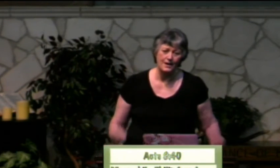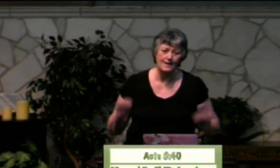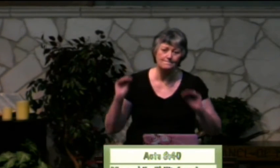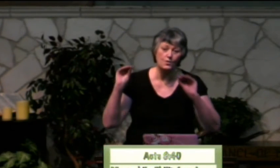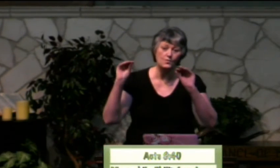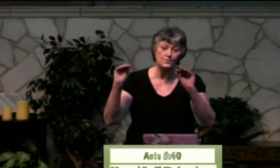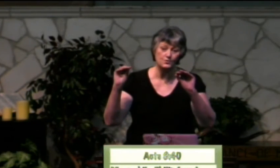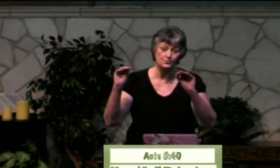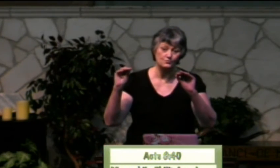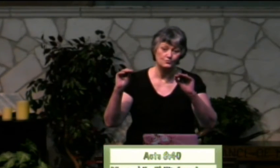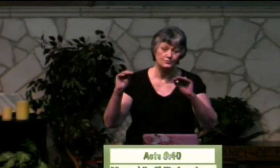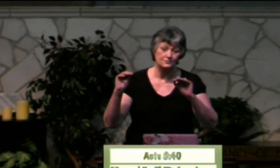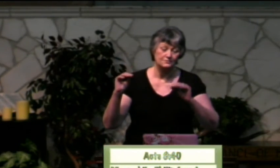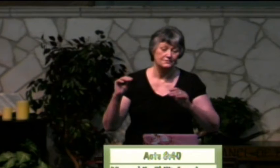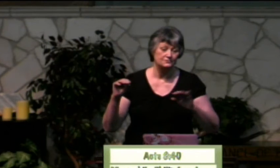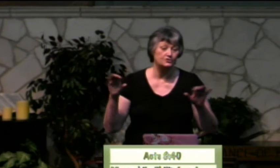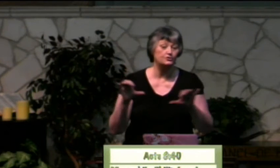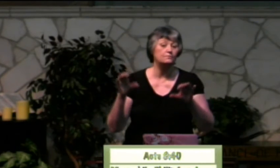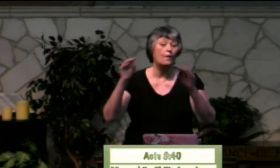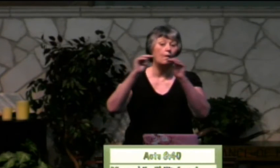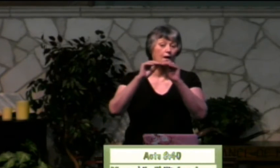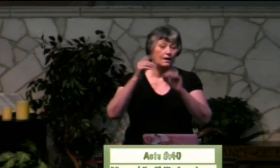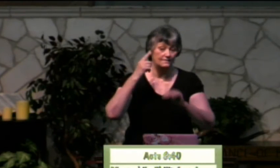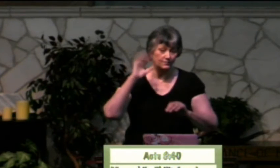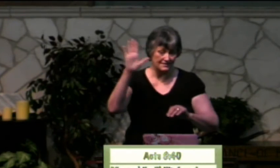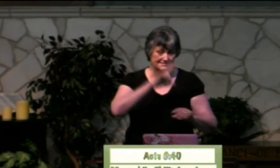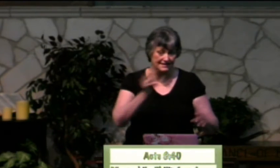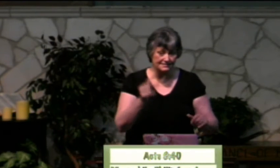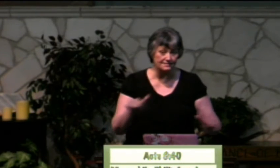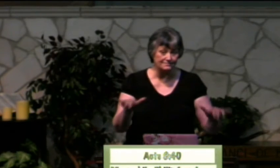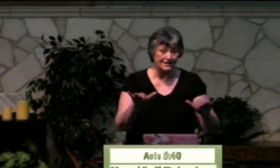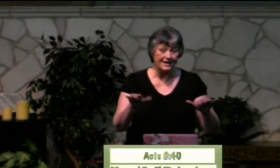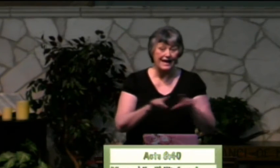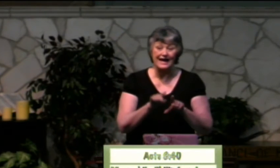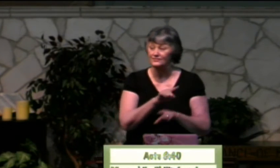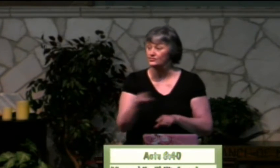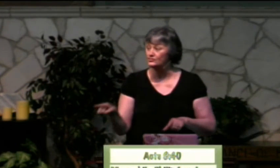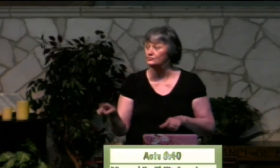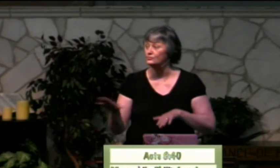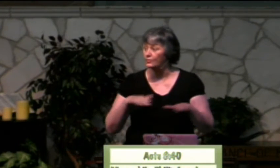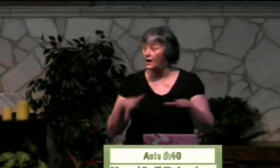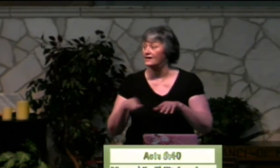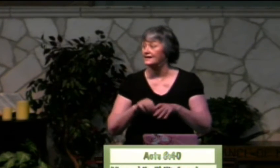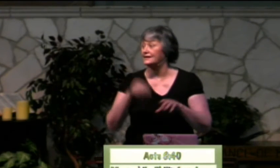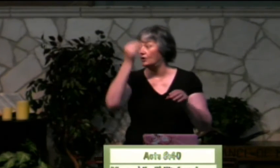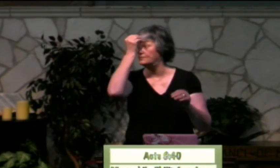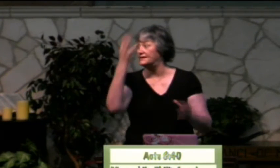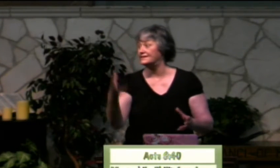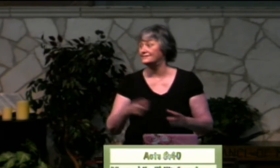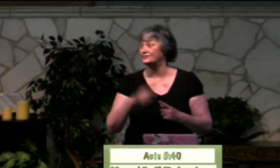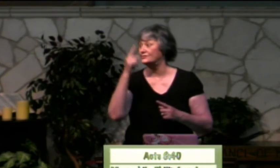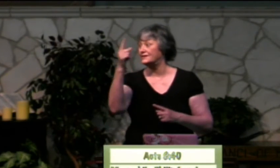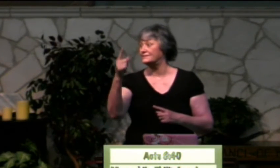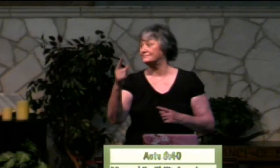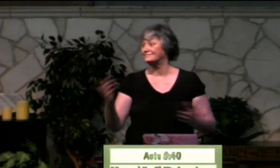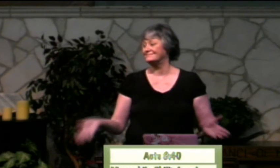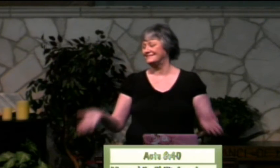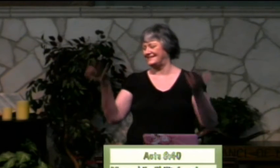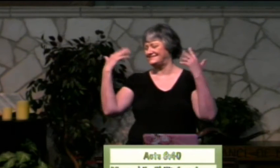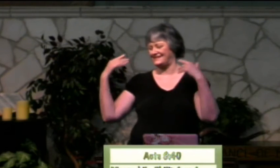and move you to do more for His kingdom as you walk in obedience to Him. Let's stand.